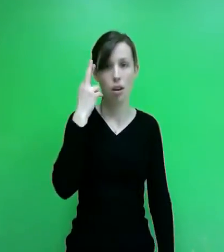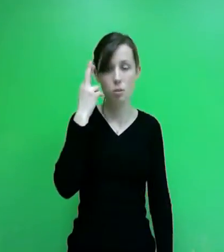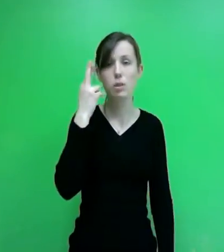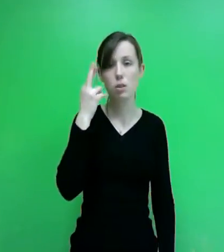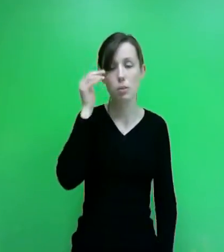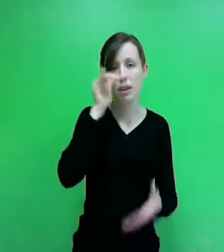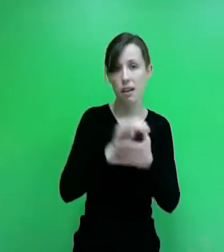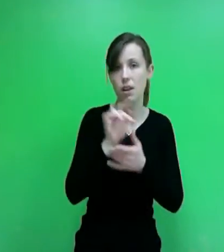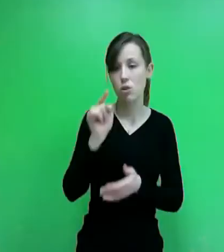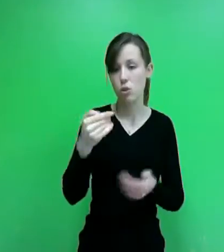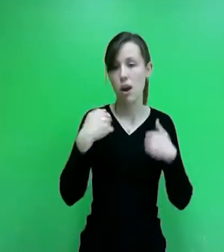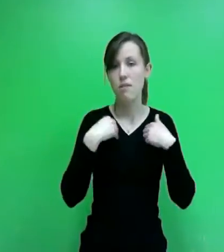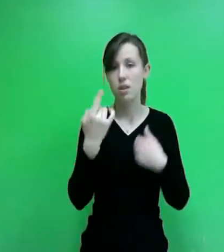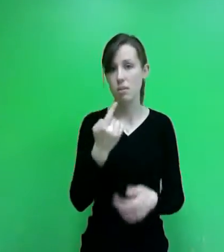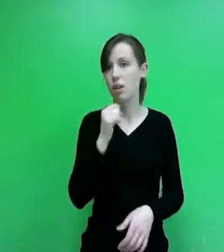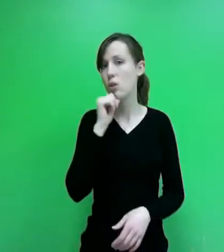have something that you're not supposed to.